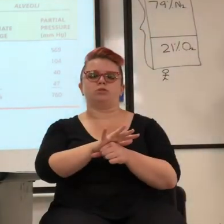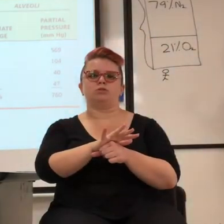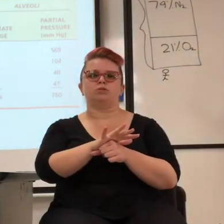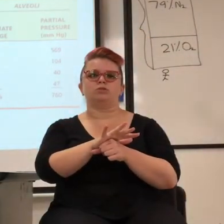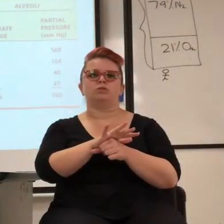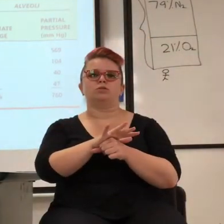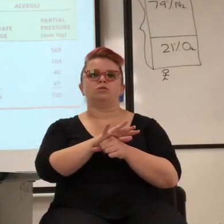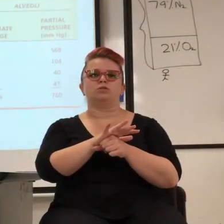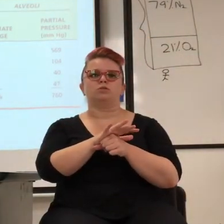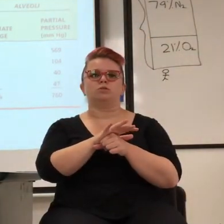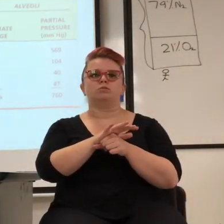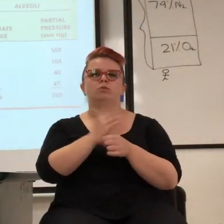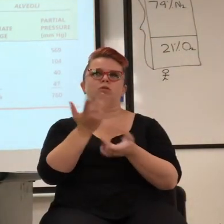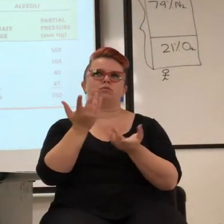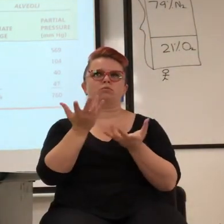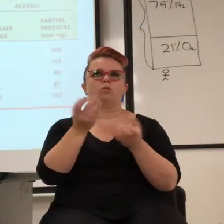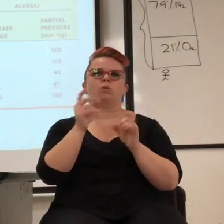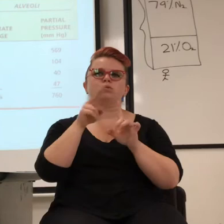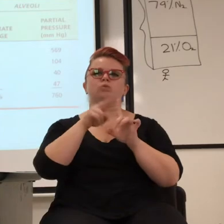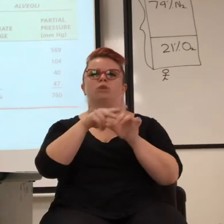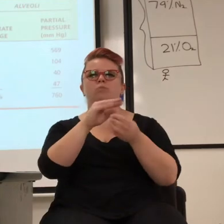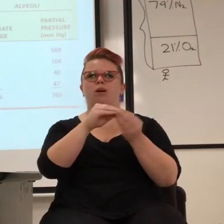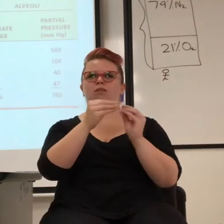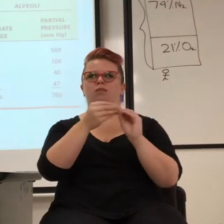I want to put a number to it,